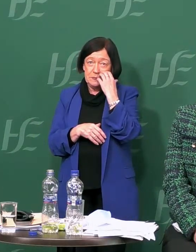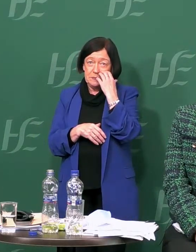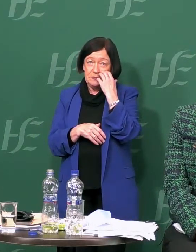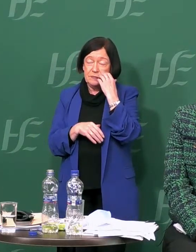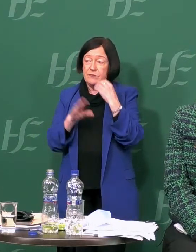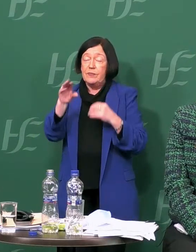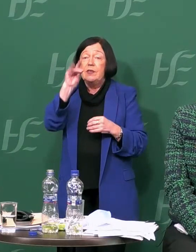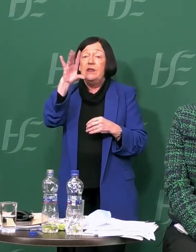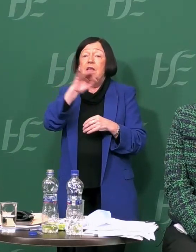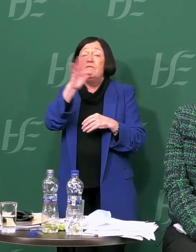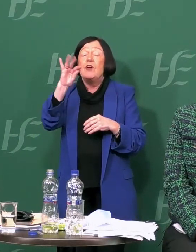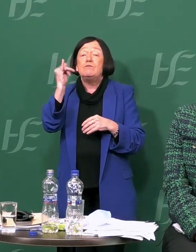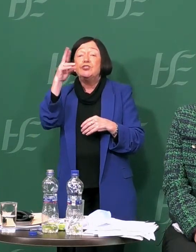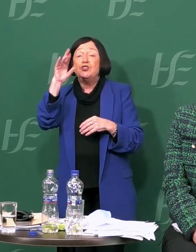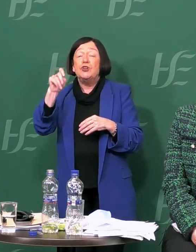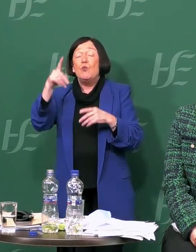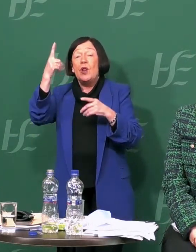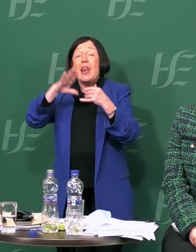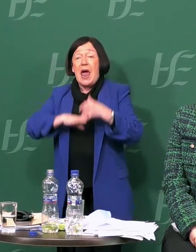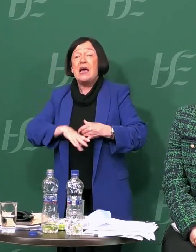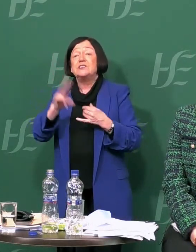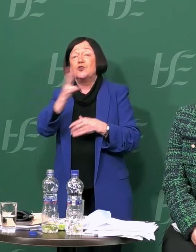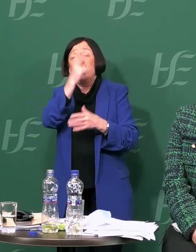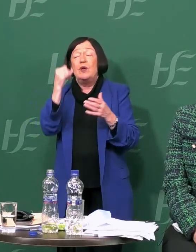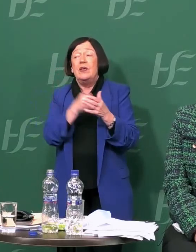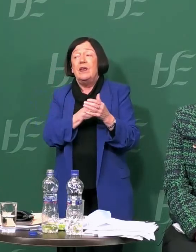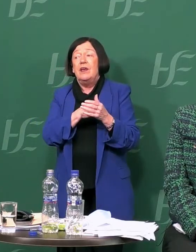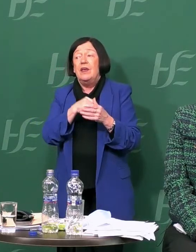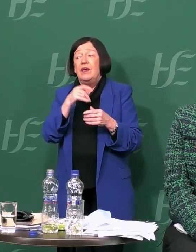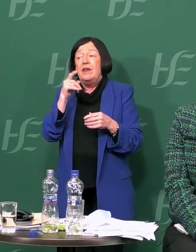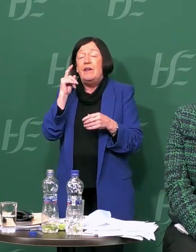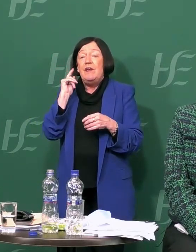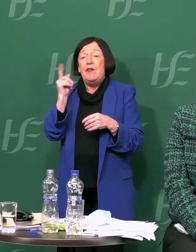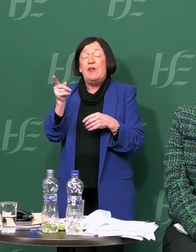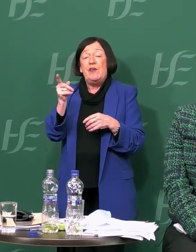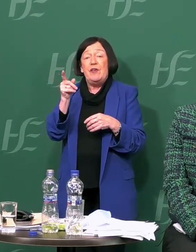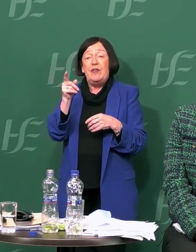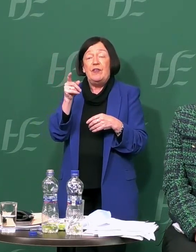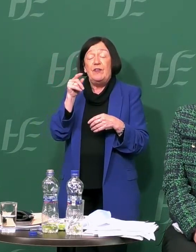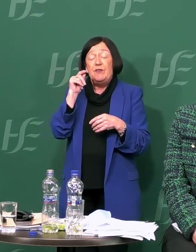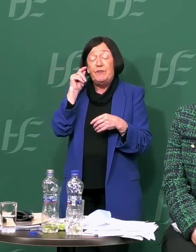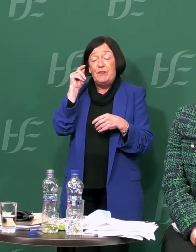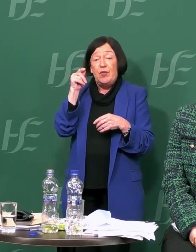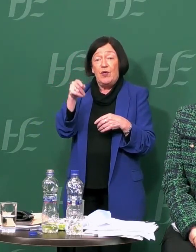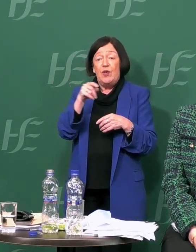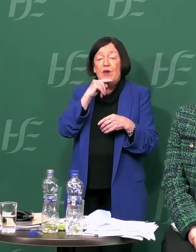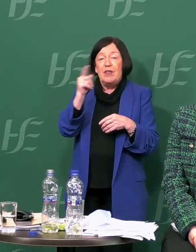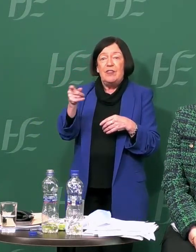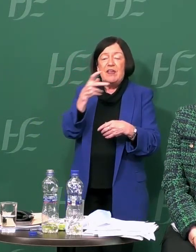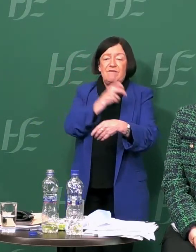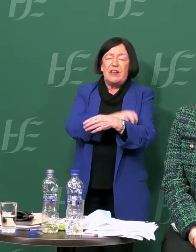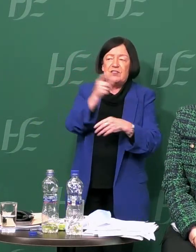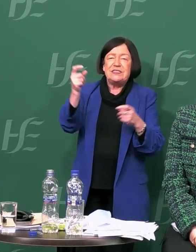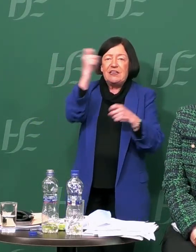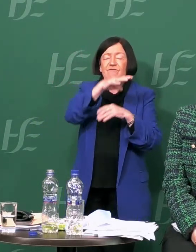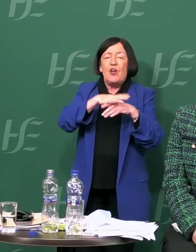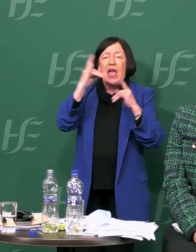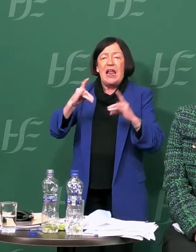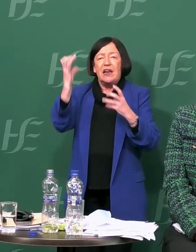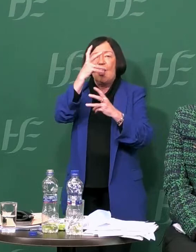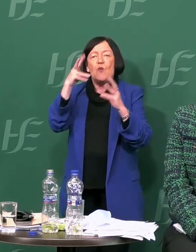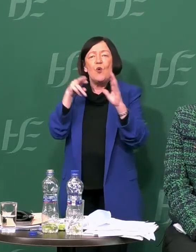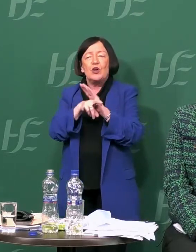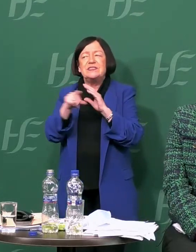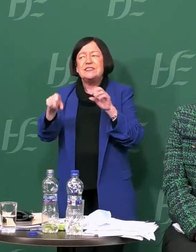Hi, I'm Michelle from the Journal again. Just one last question. The last almost 2 years have obviously been very difficult for healthcare workers, those working in the healthcare